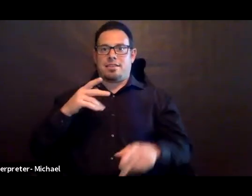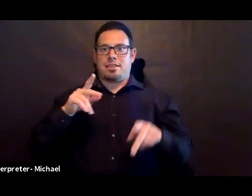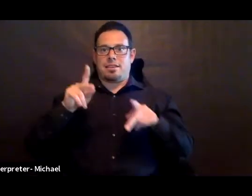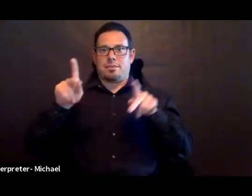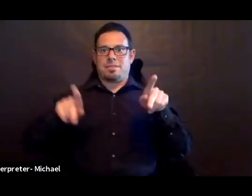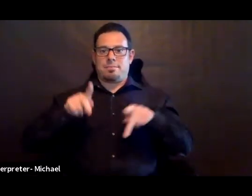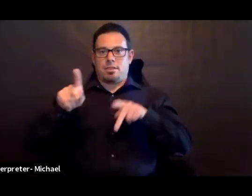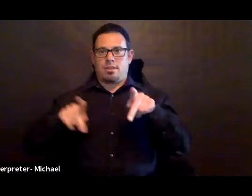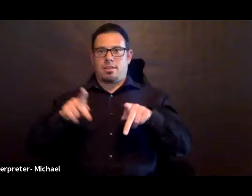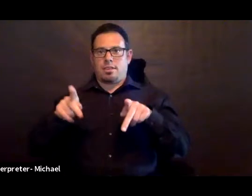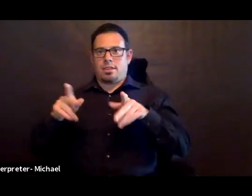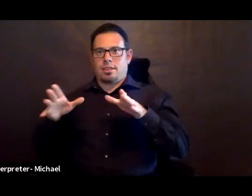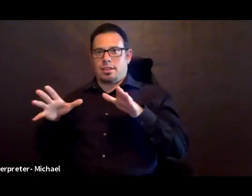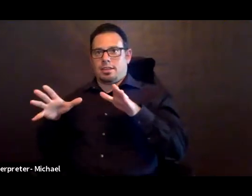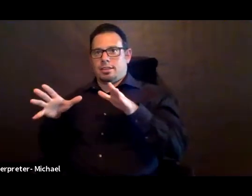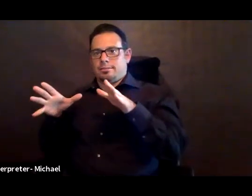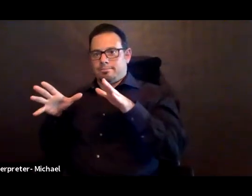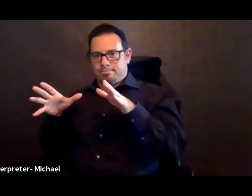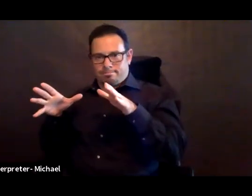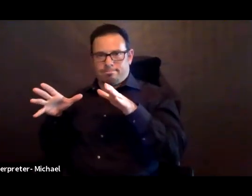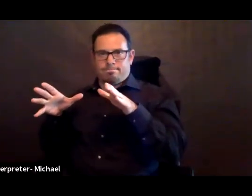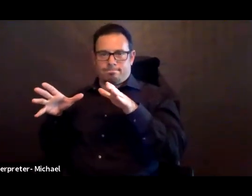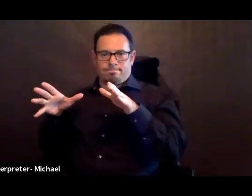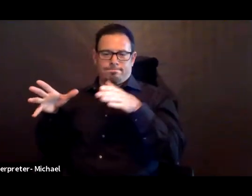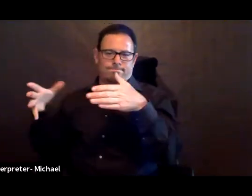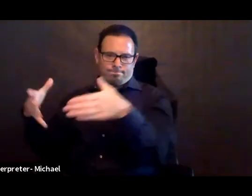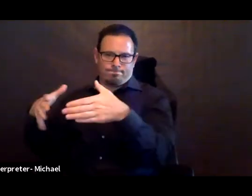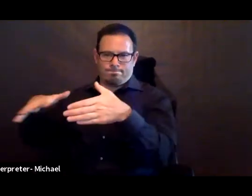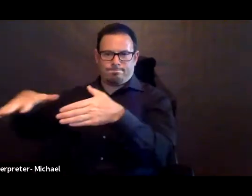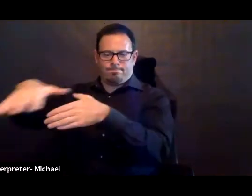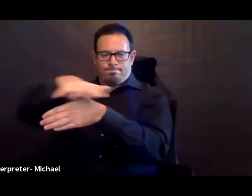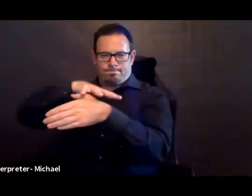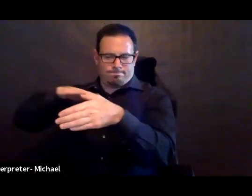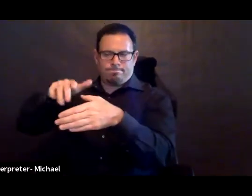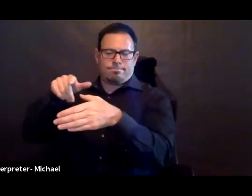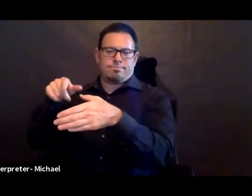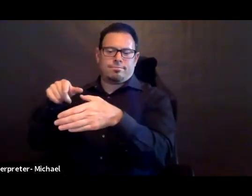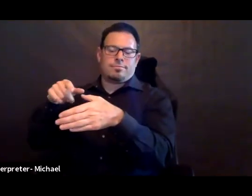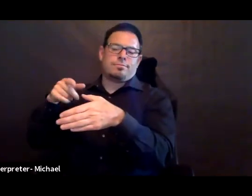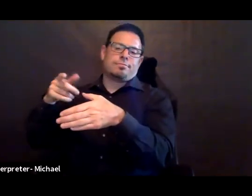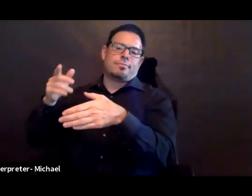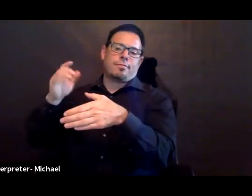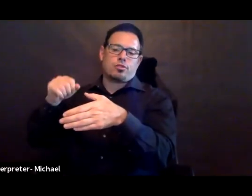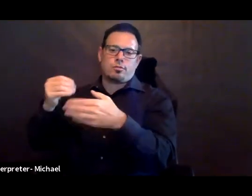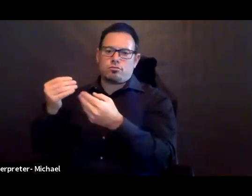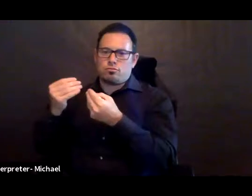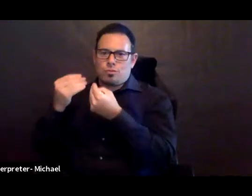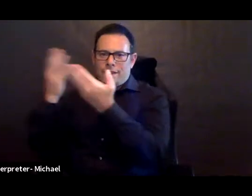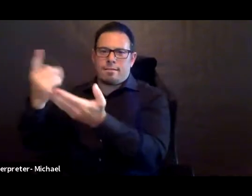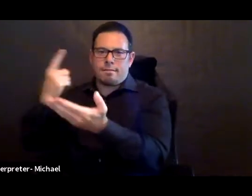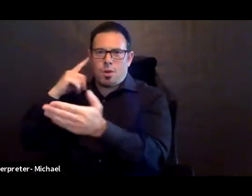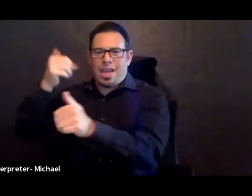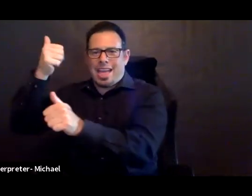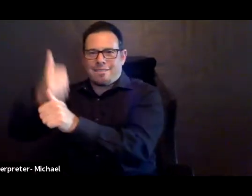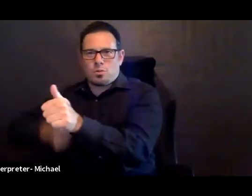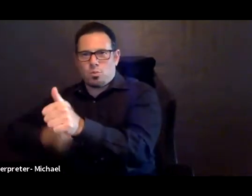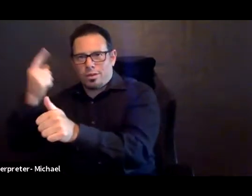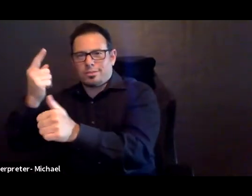my mind, my original goal had been 80% of our population vaccinated. And with that,